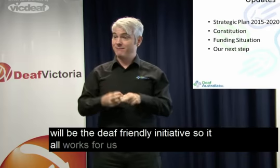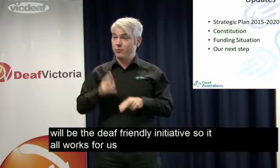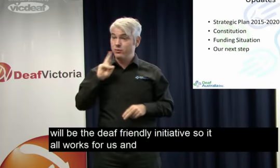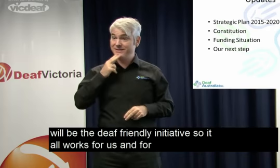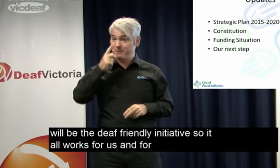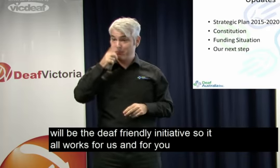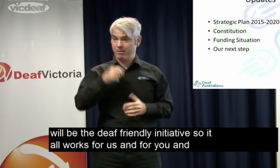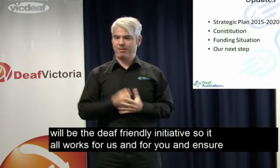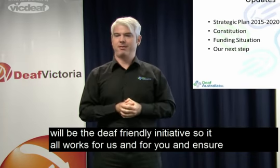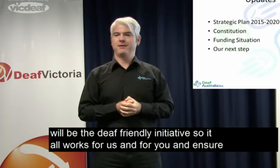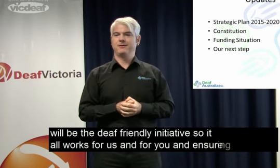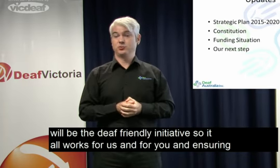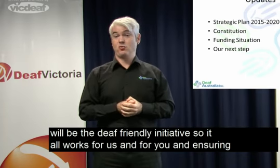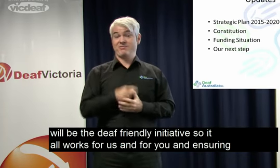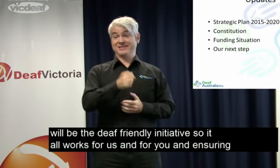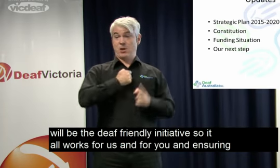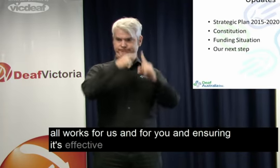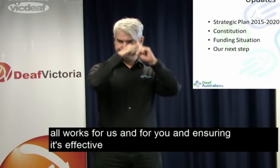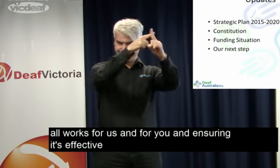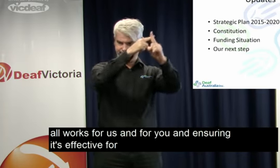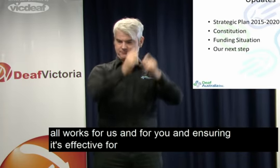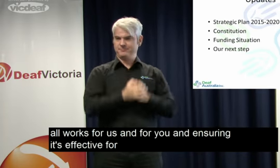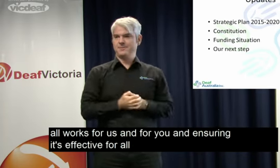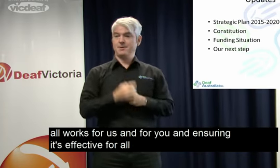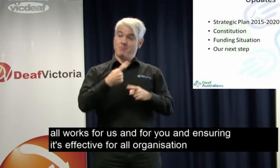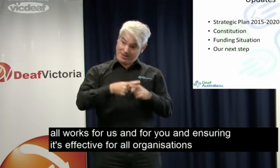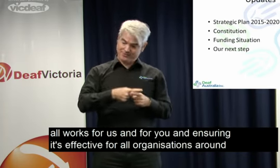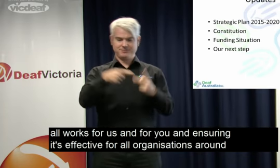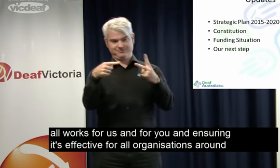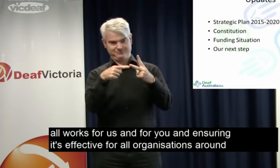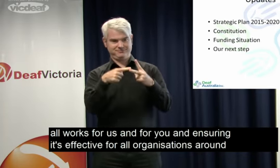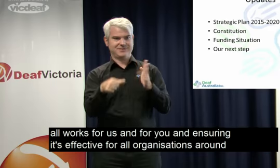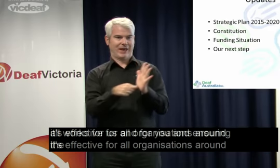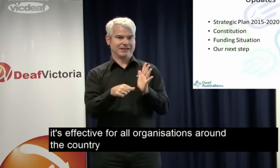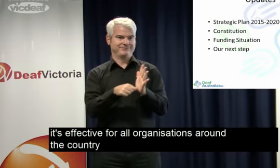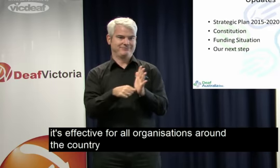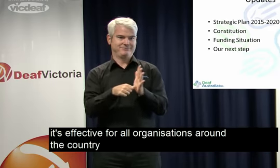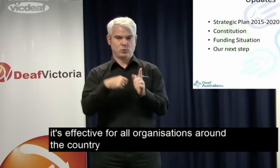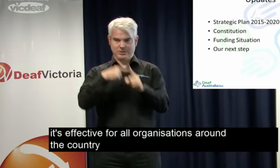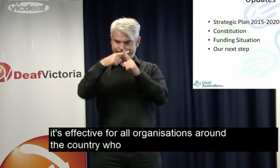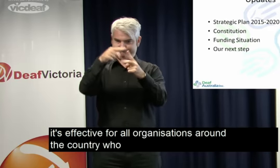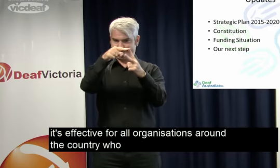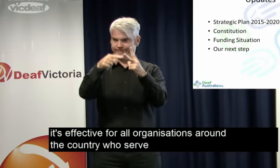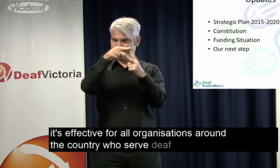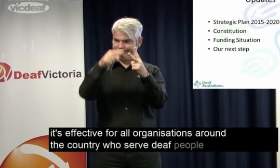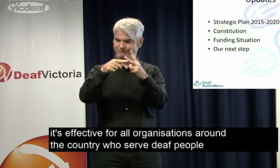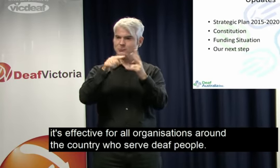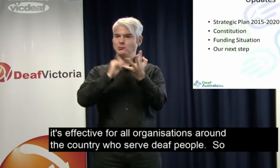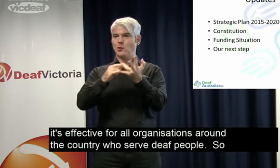organisations throughout the country who service deaf people. So that's our main goal, and also funding, targeting